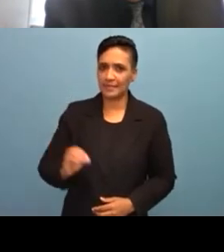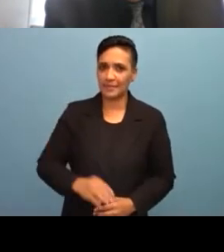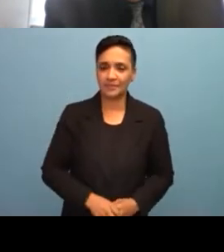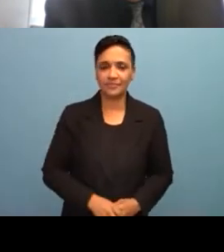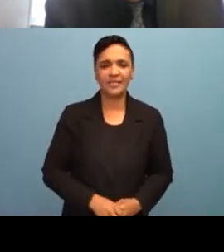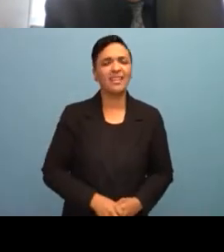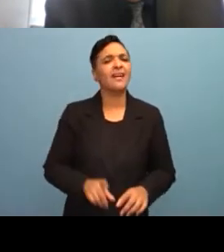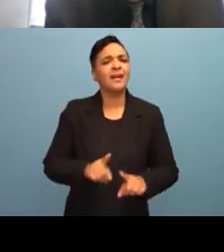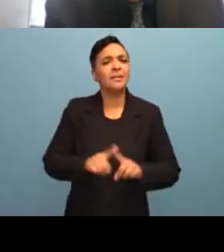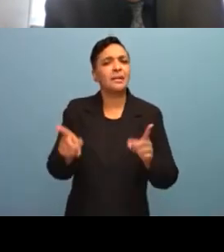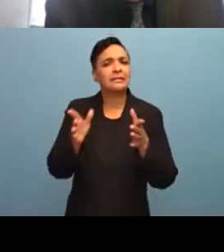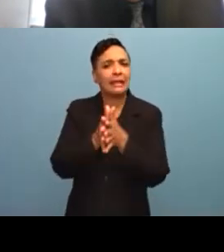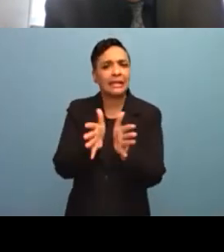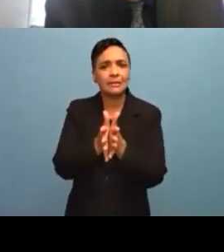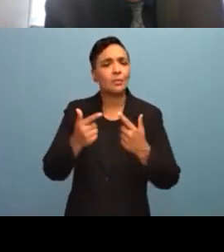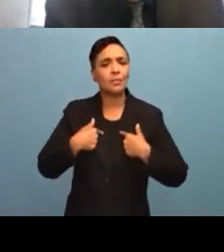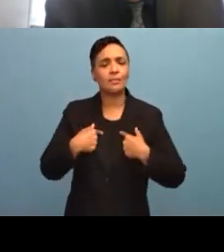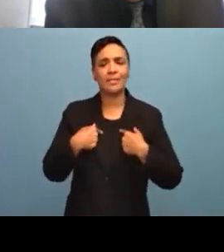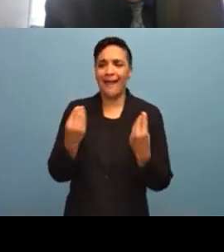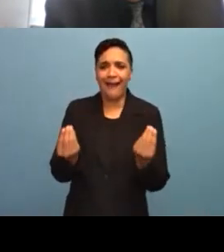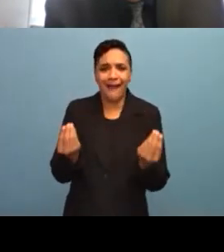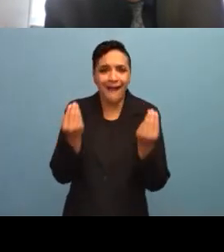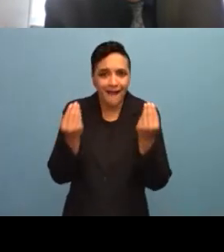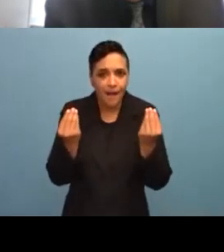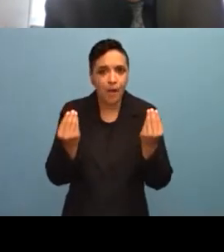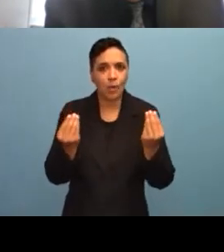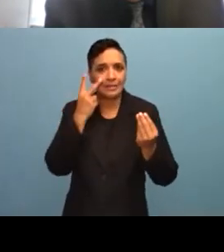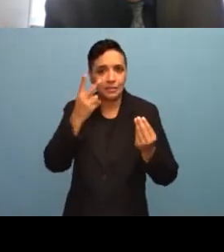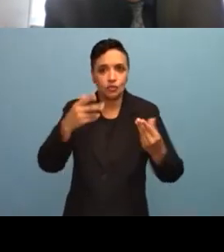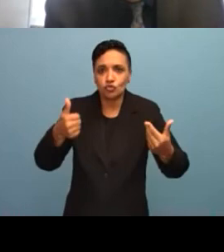though, Salome, about the challenges that you see.